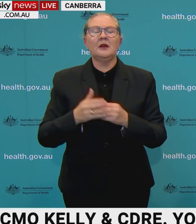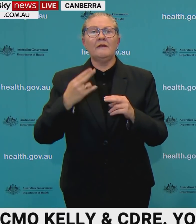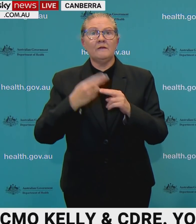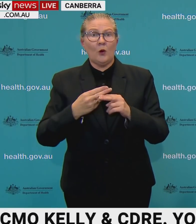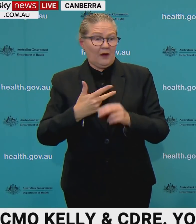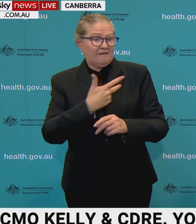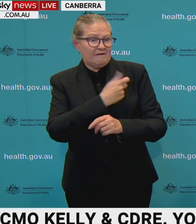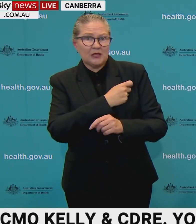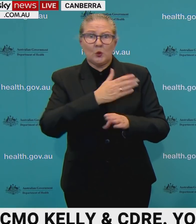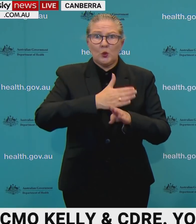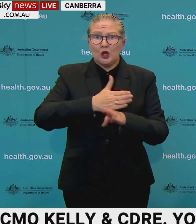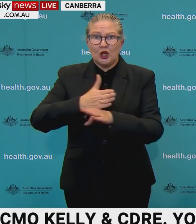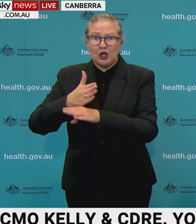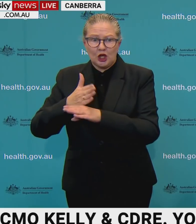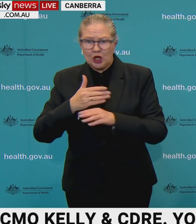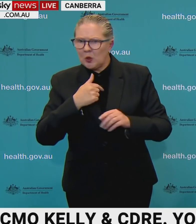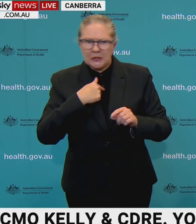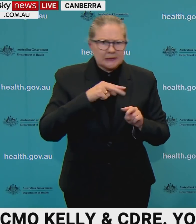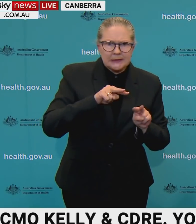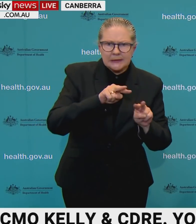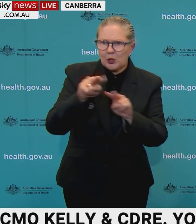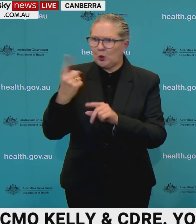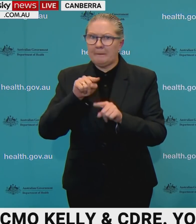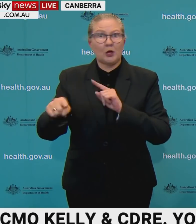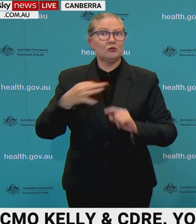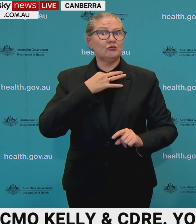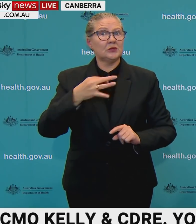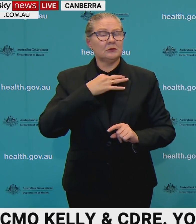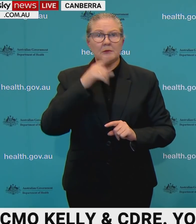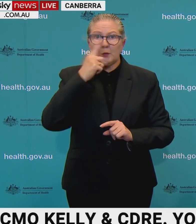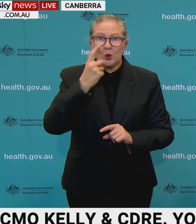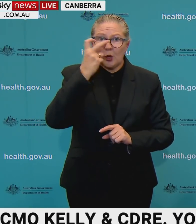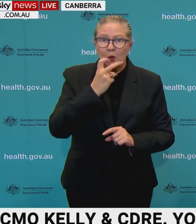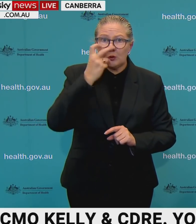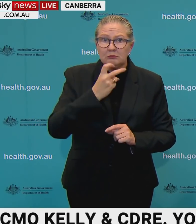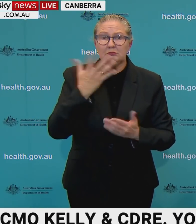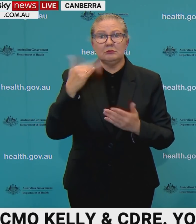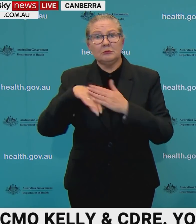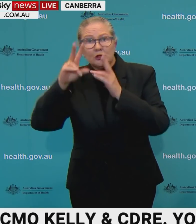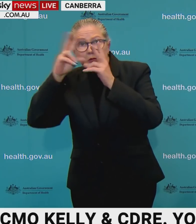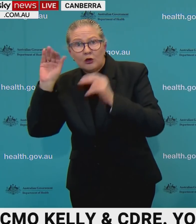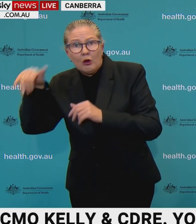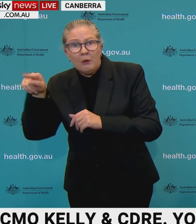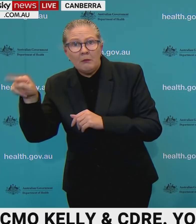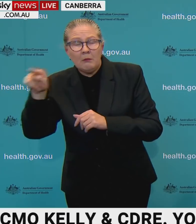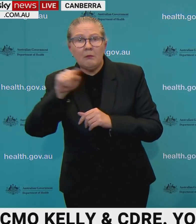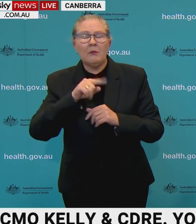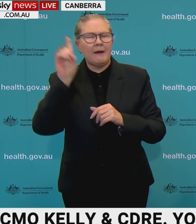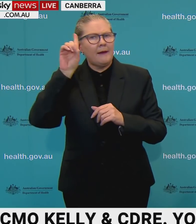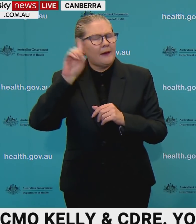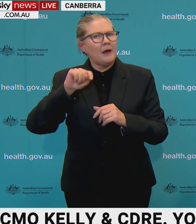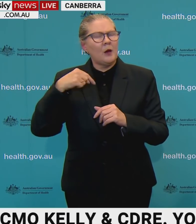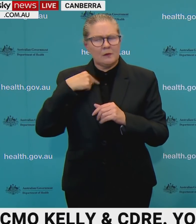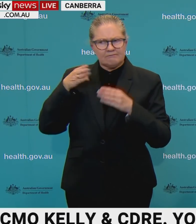continue to focus on those most at risk in our society, those older Australians in residential aged care facilities. And our focus now